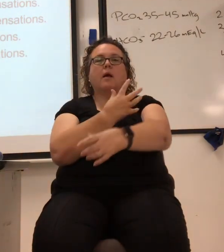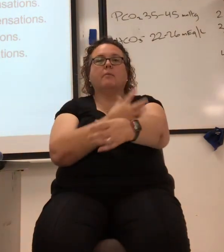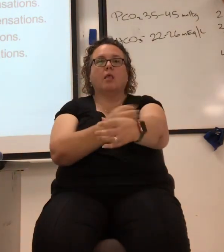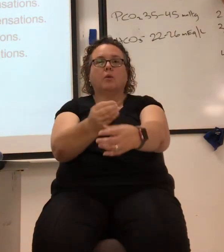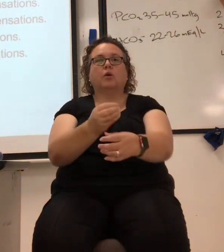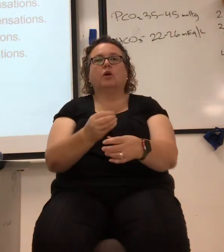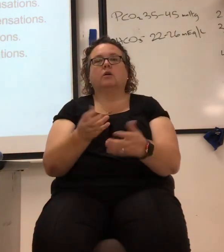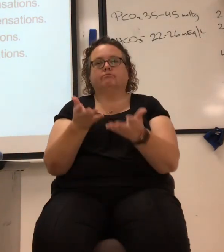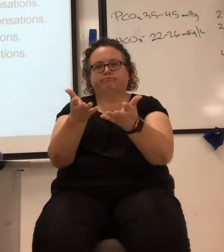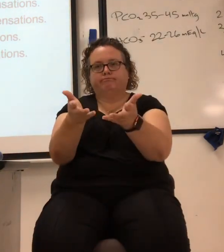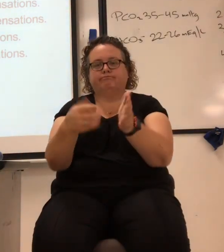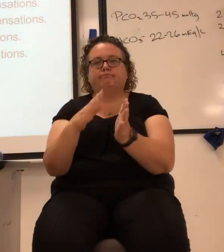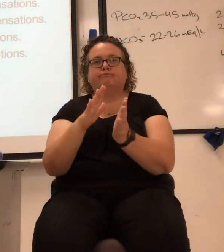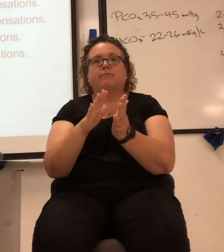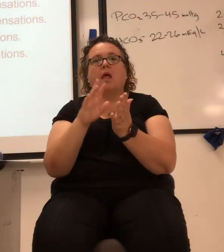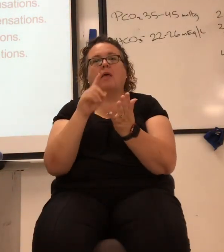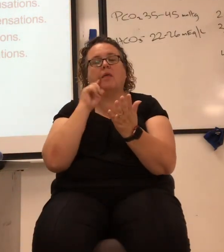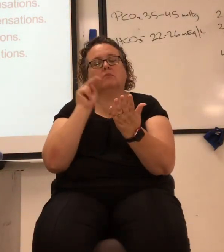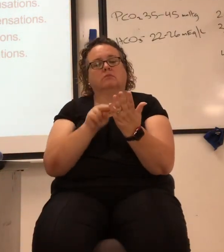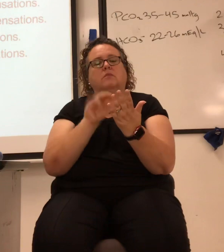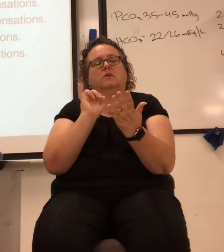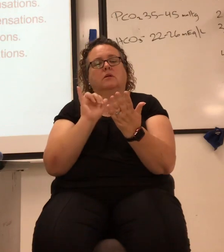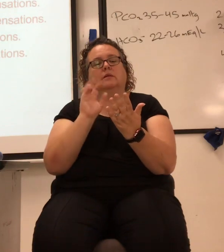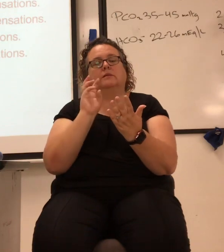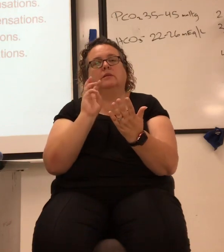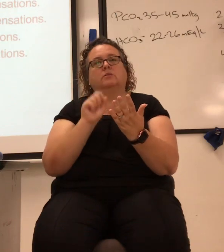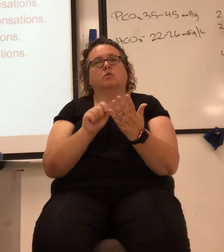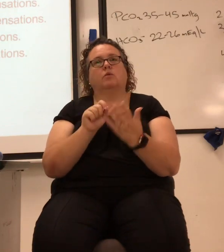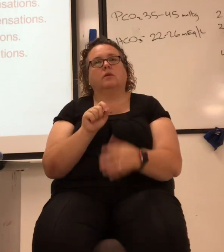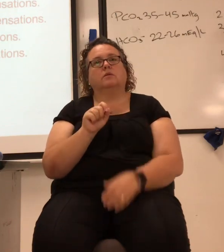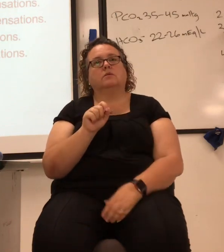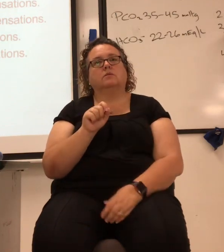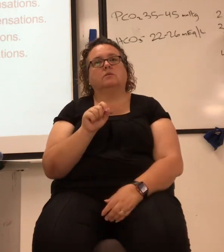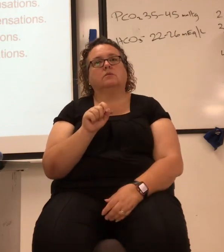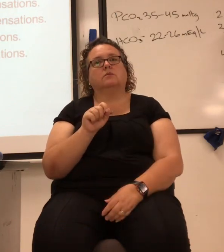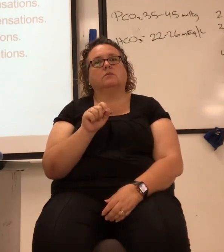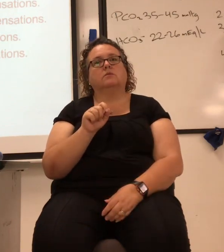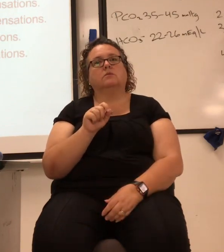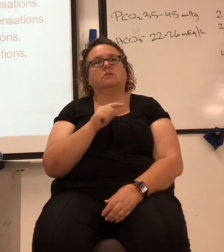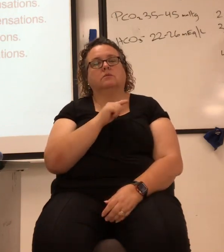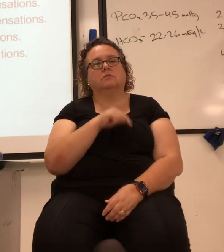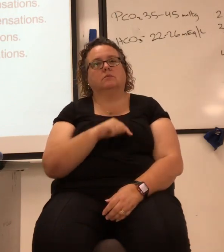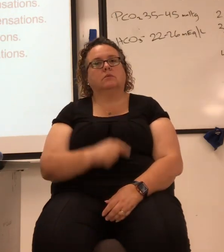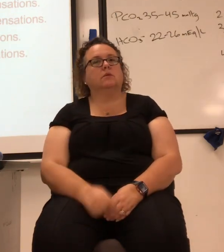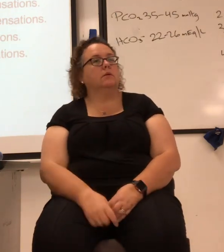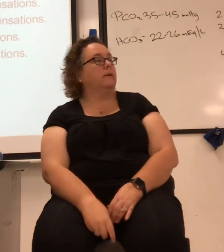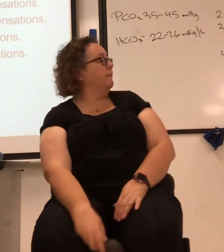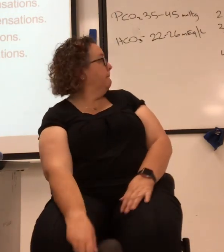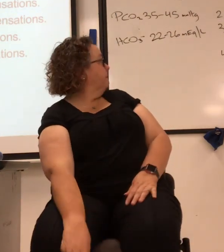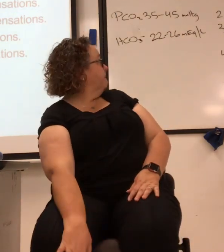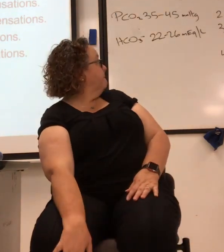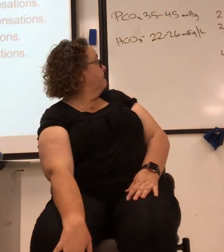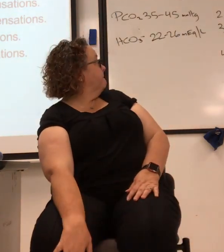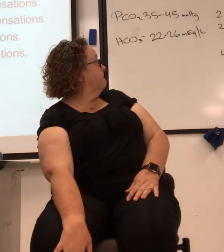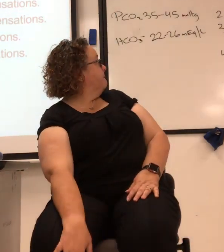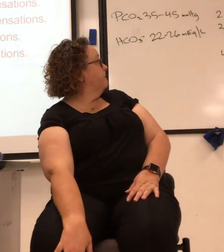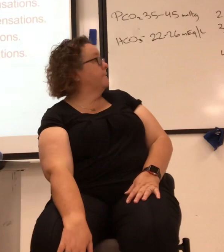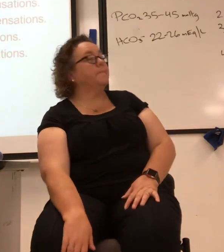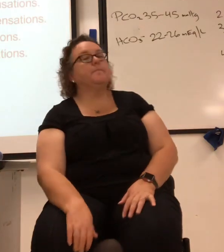The normal range is 22 to 26 milliequivalents per liter.